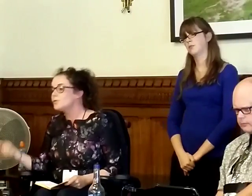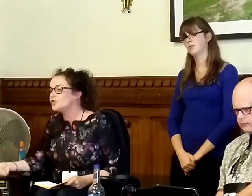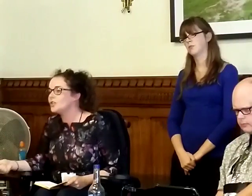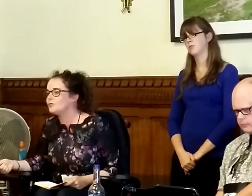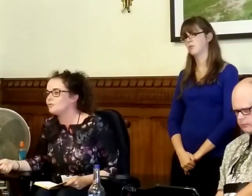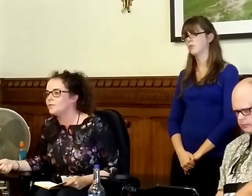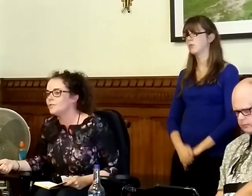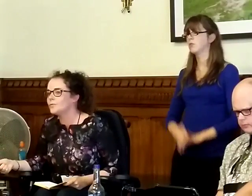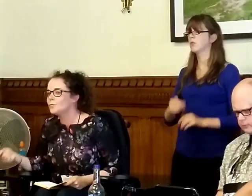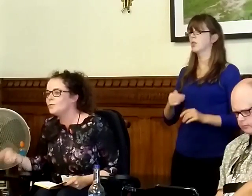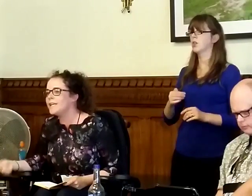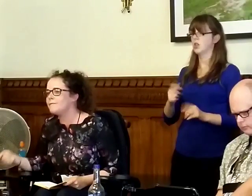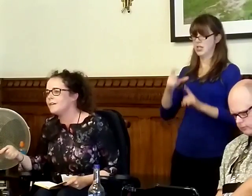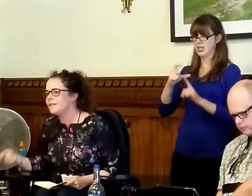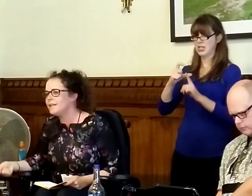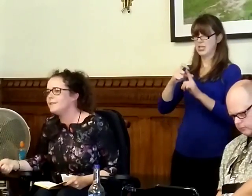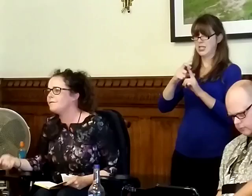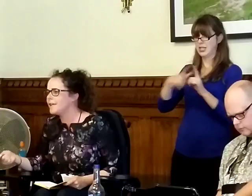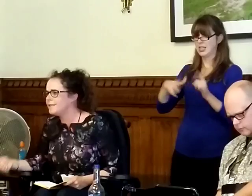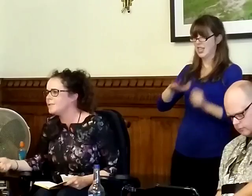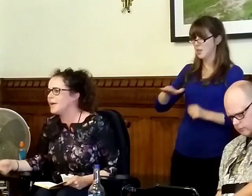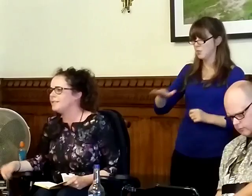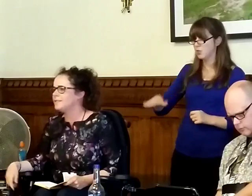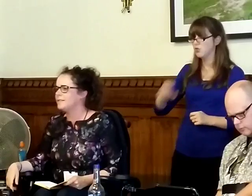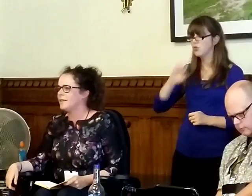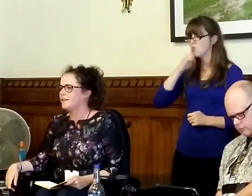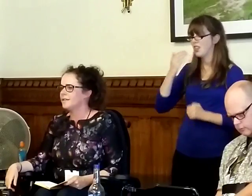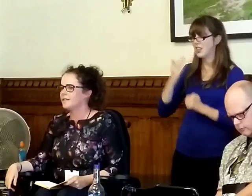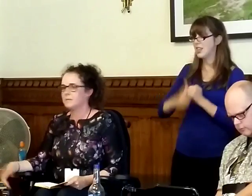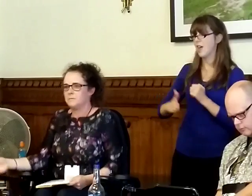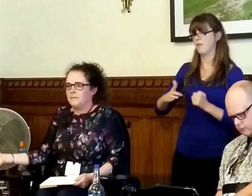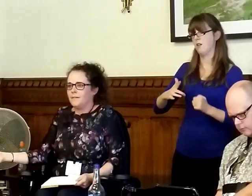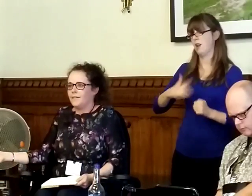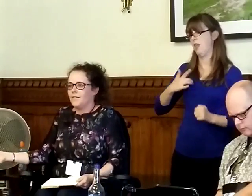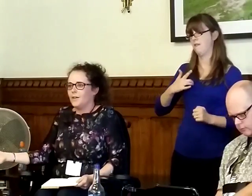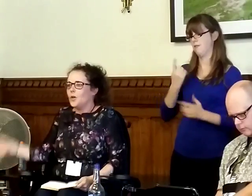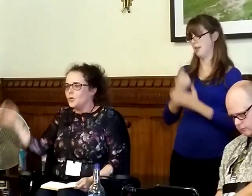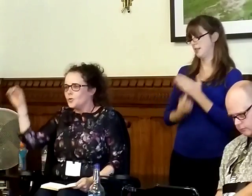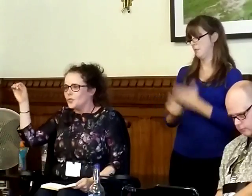Our disabled children will never live independently.